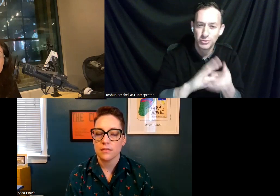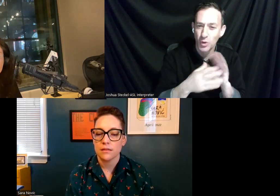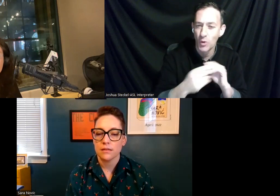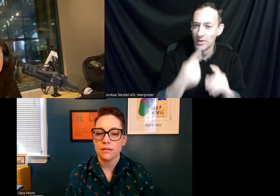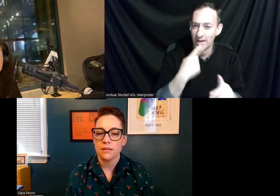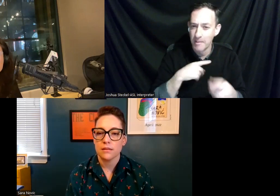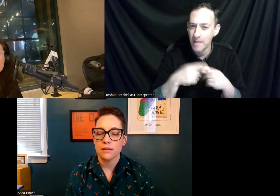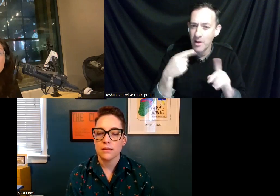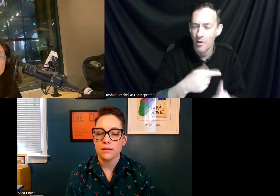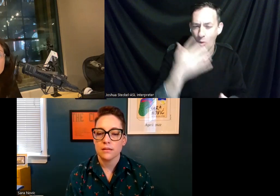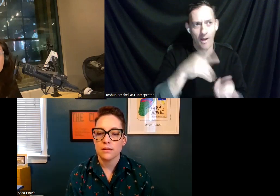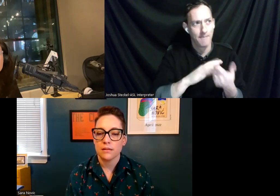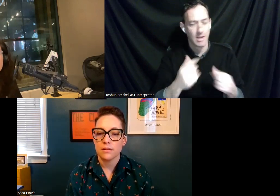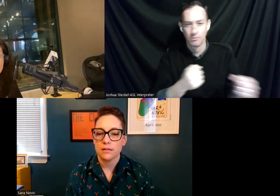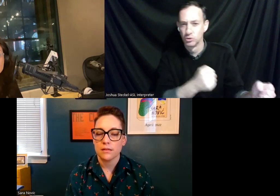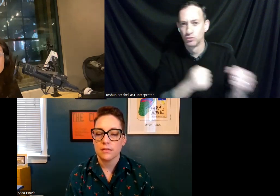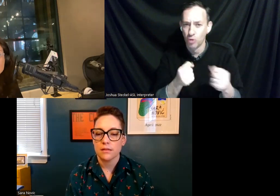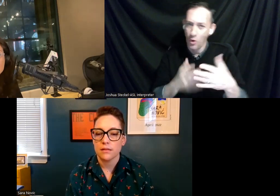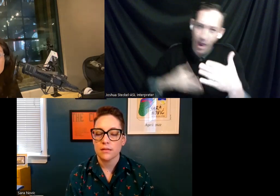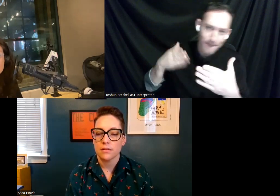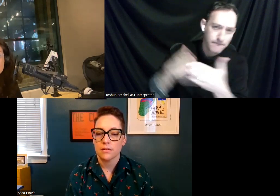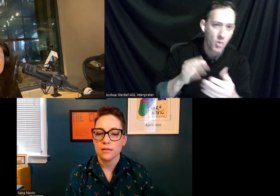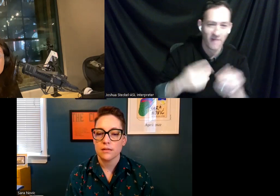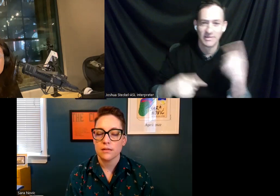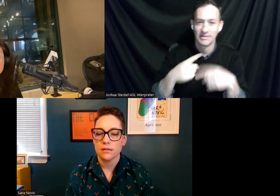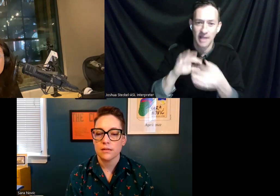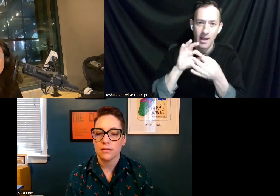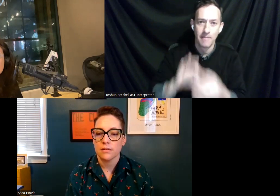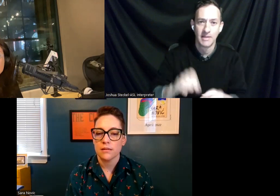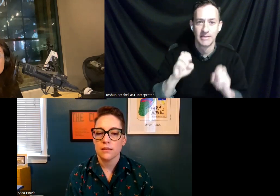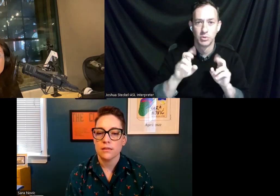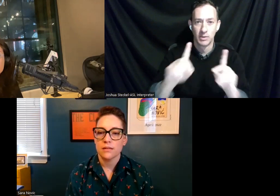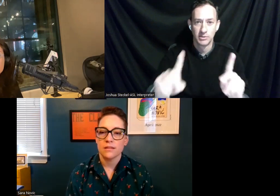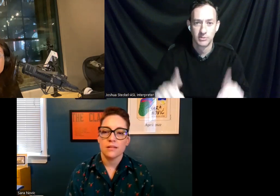why he became such a strong opponent of a sign-based education?